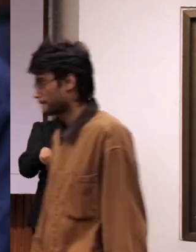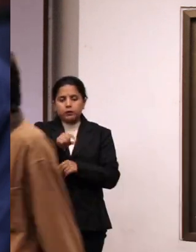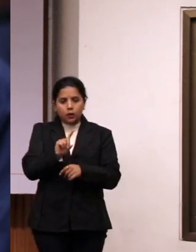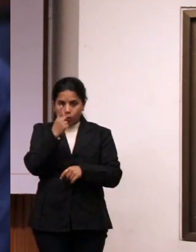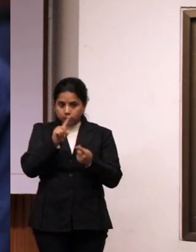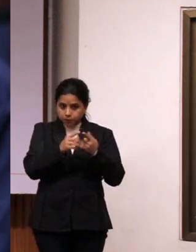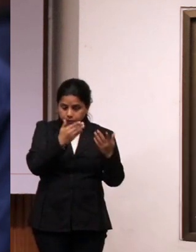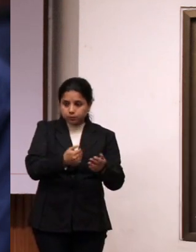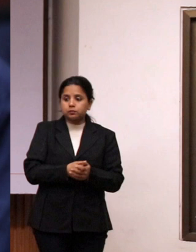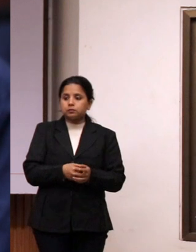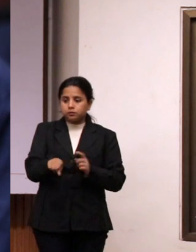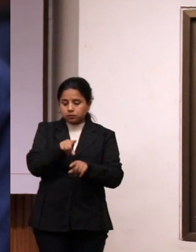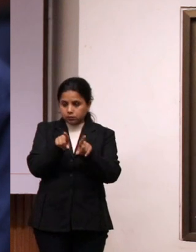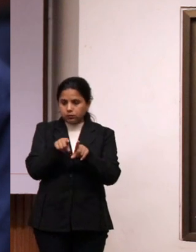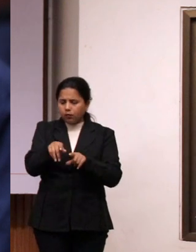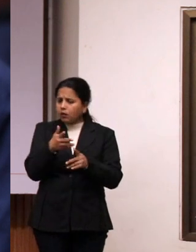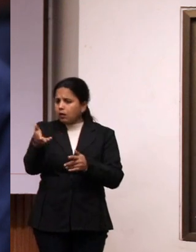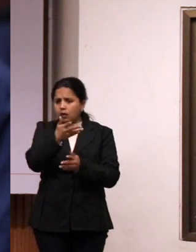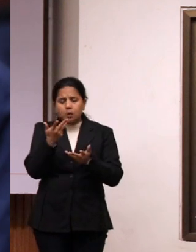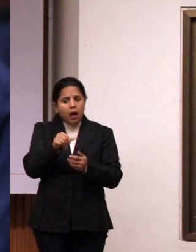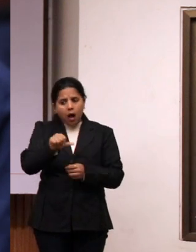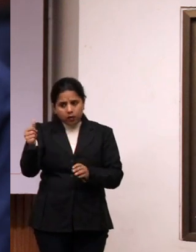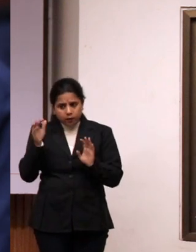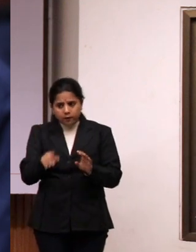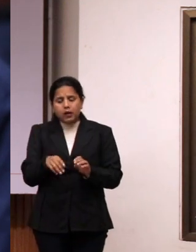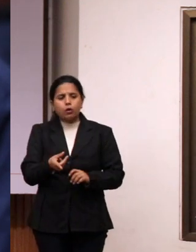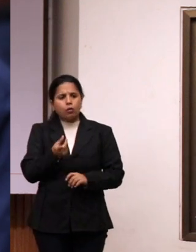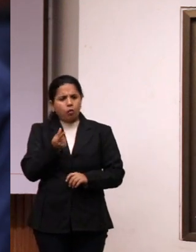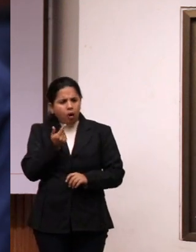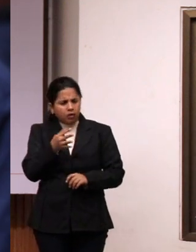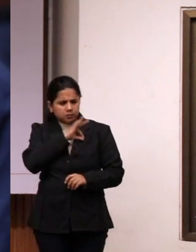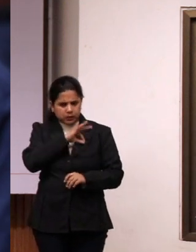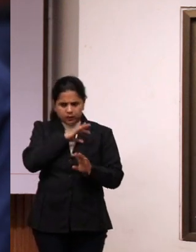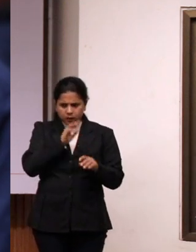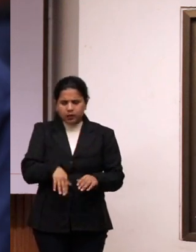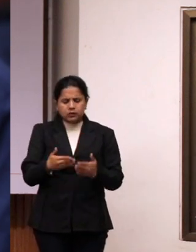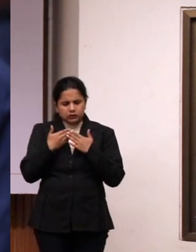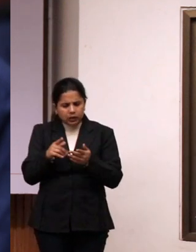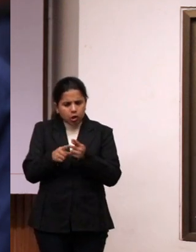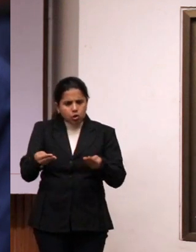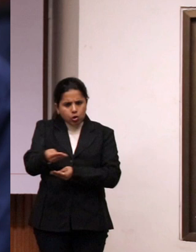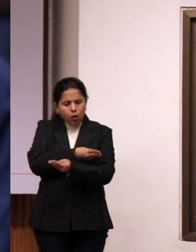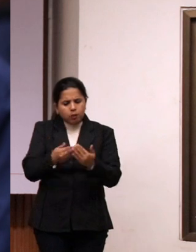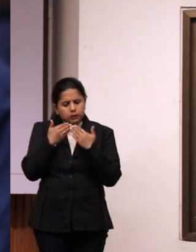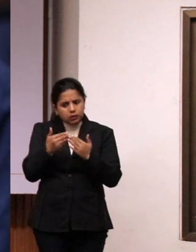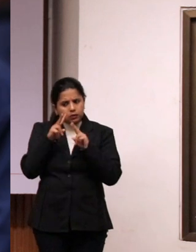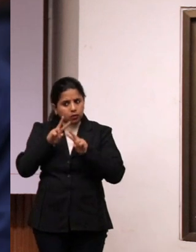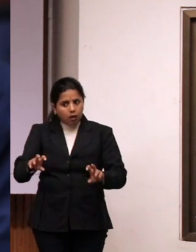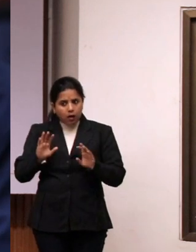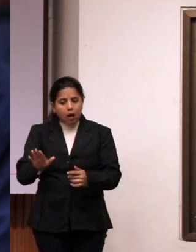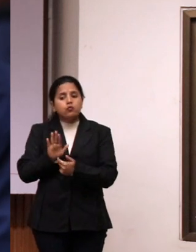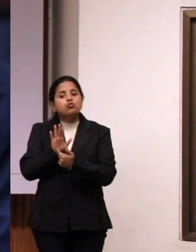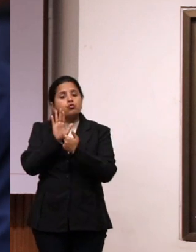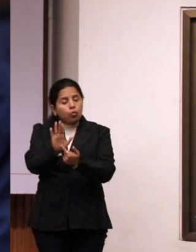then secondly, is are there any cost-benefit studies, economic studies, to show, you